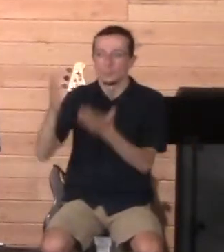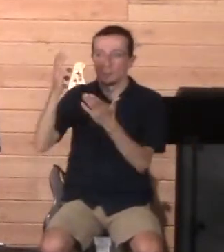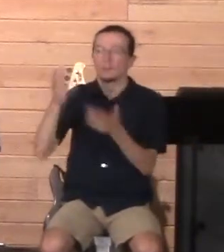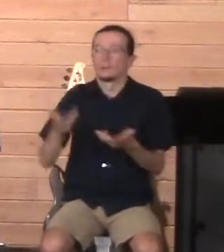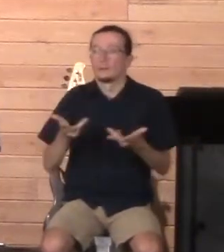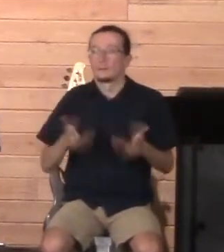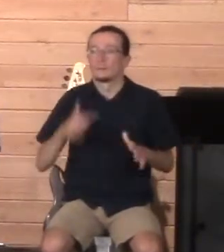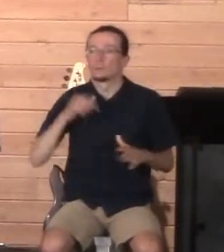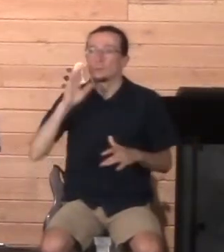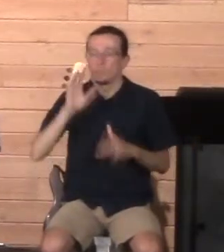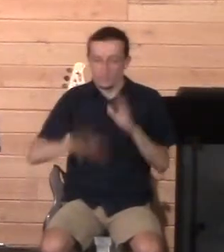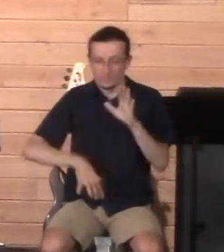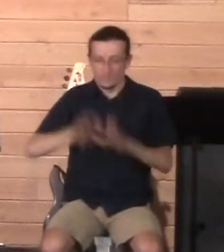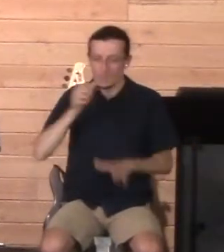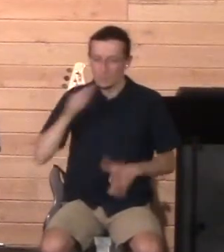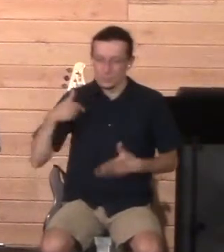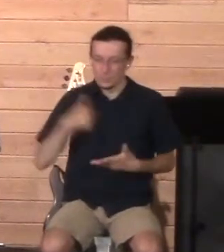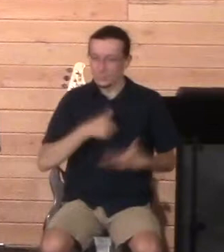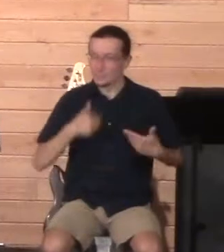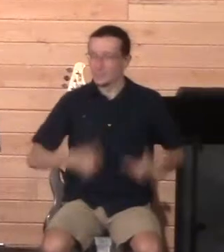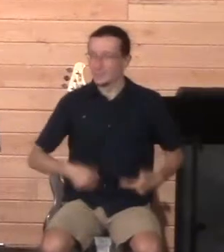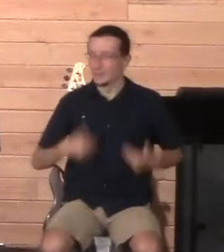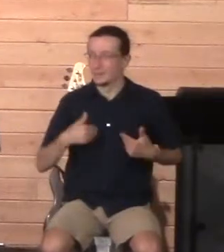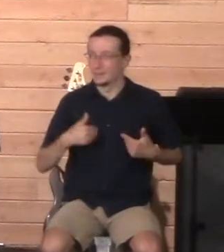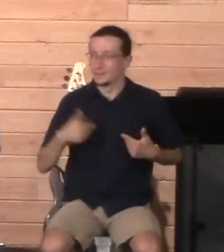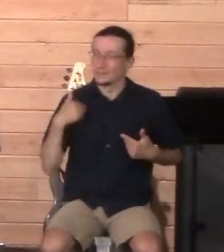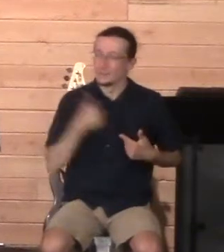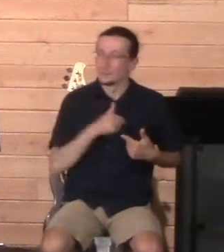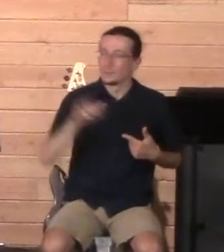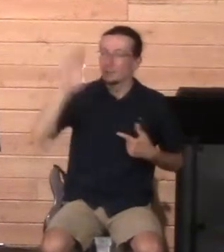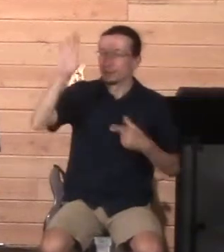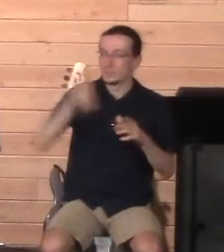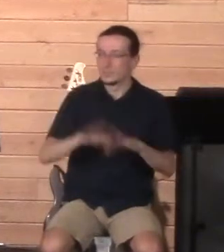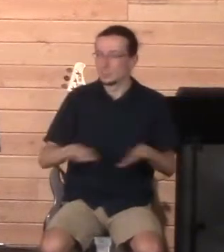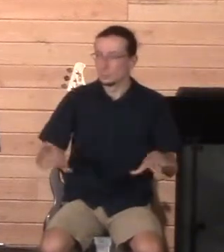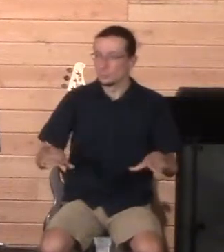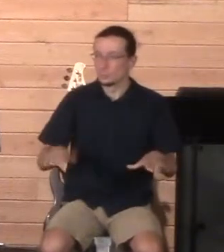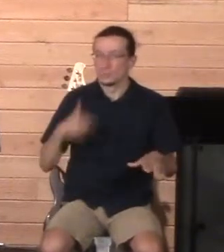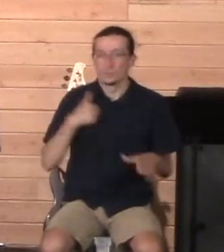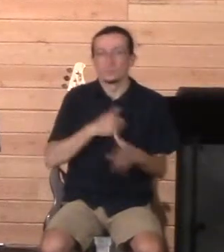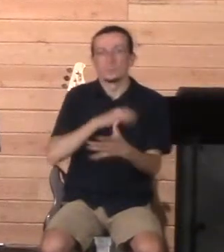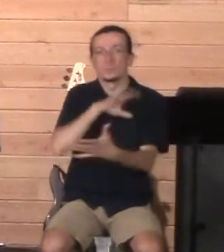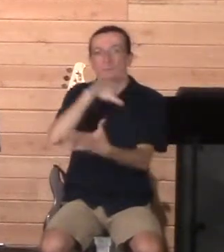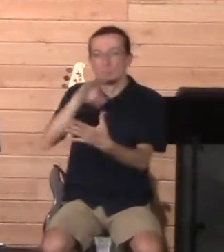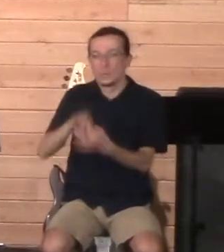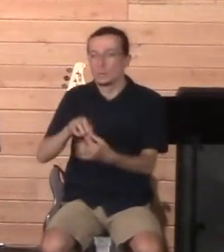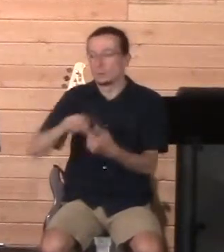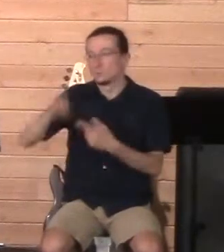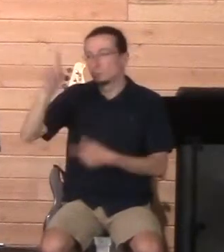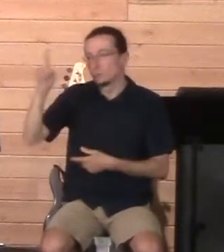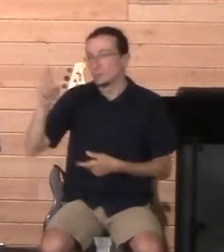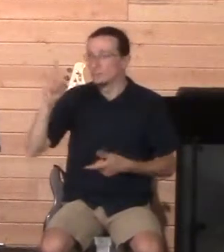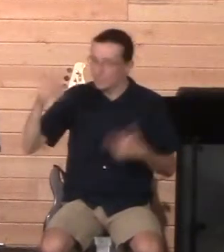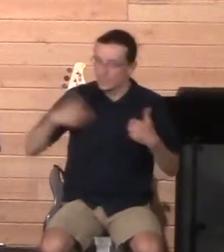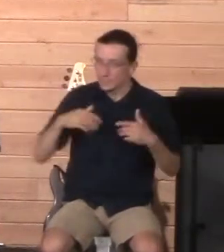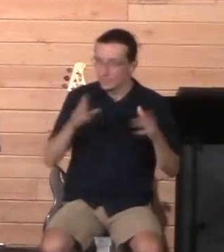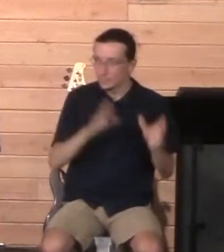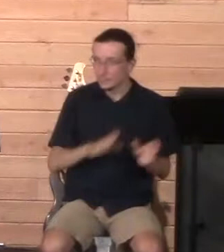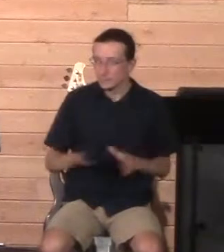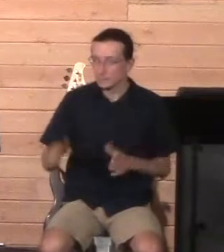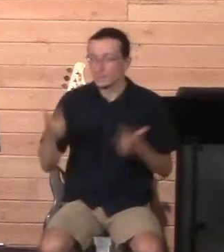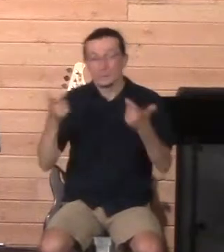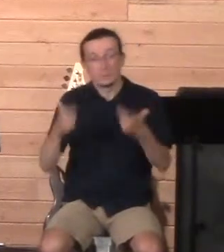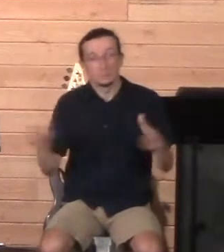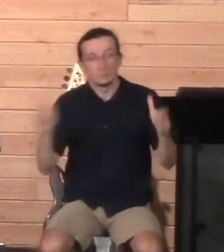discover who we are, that we are his child and that we belong to him. That there's a plan, a grand plan,